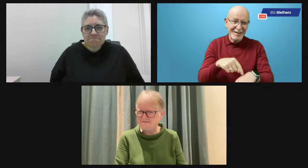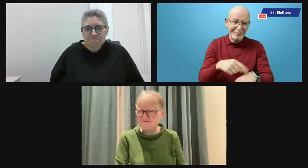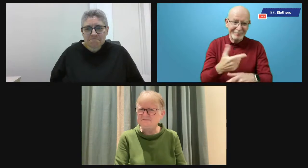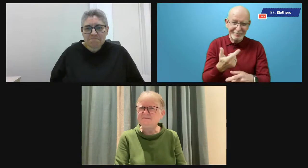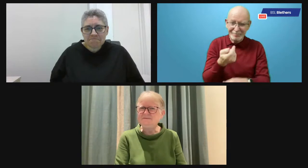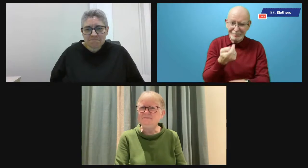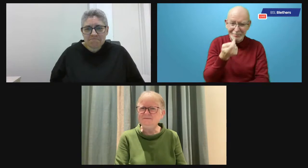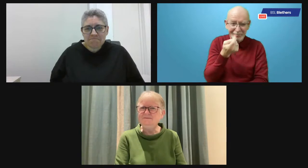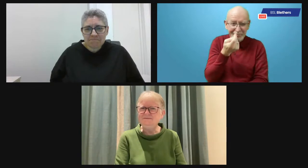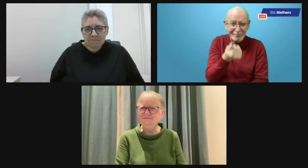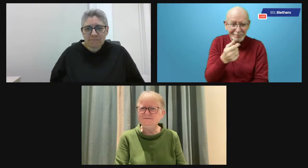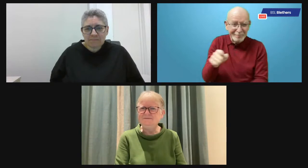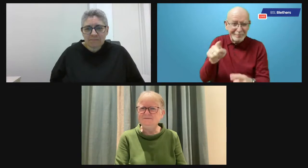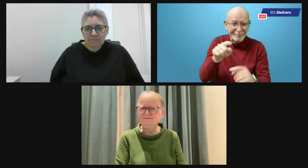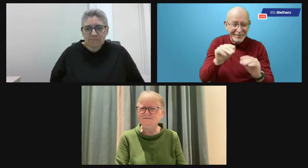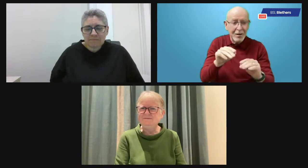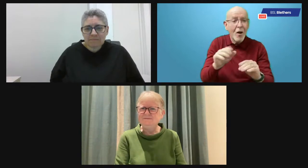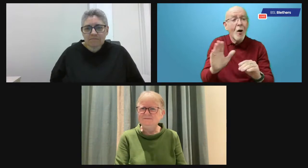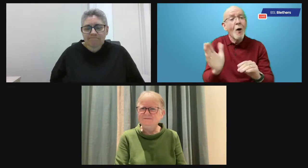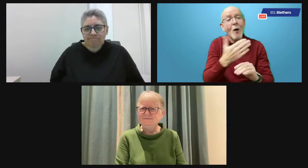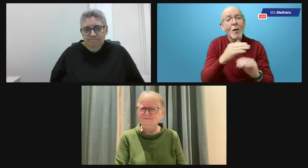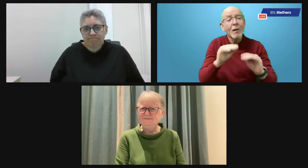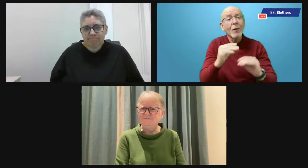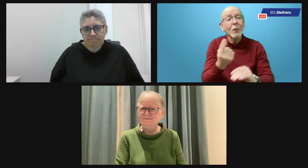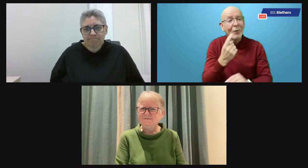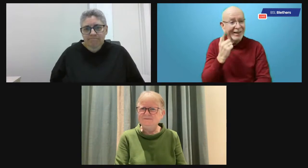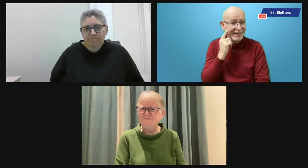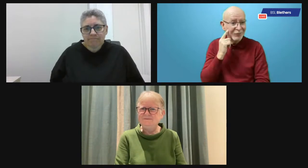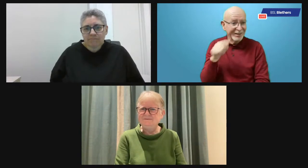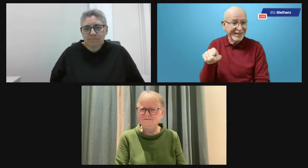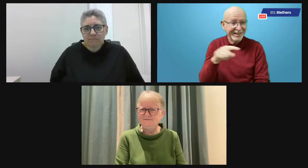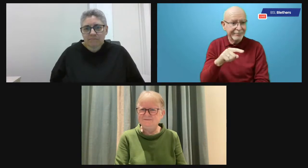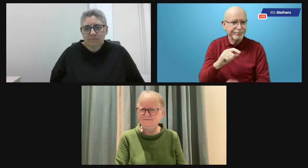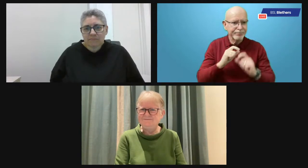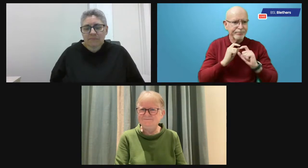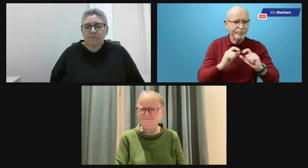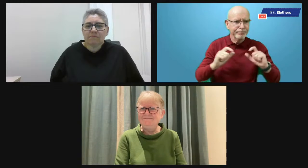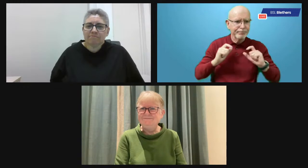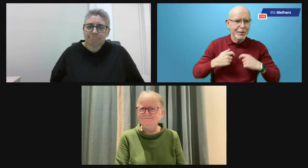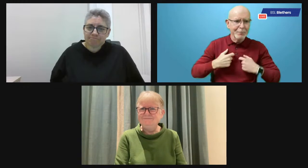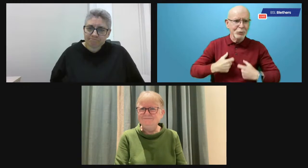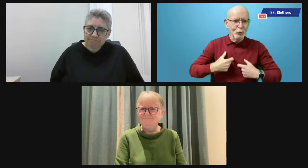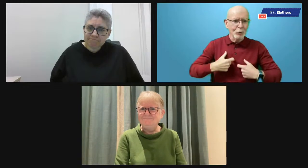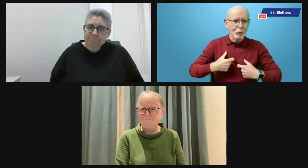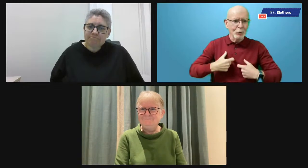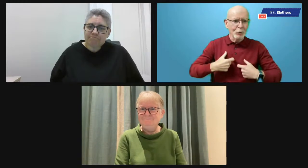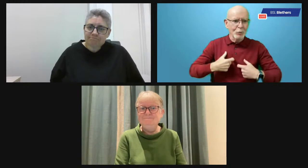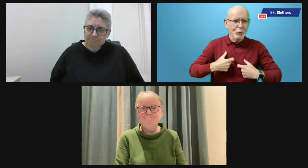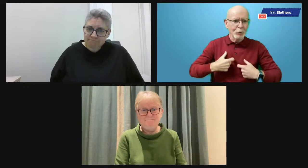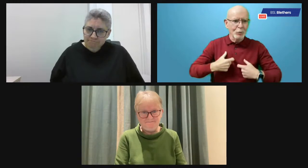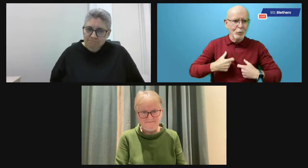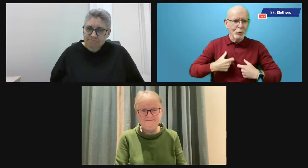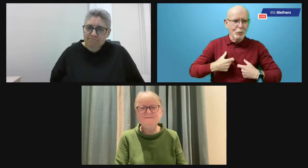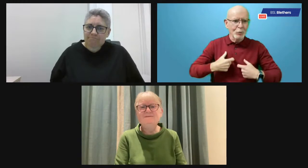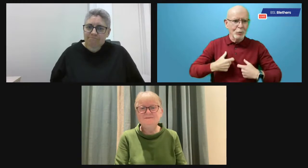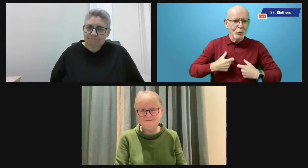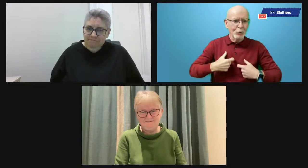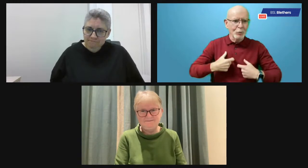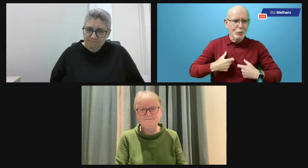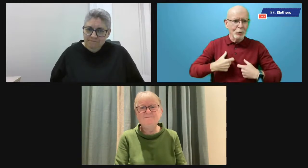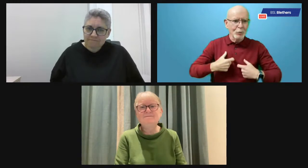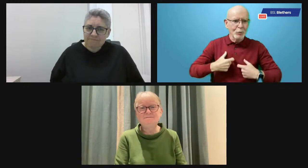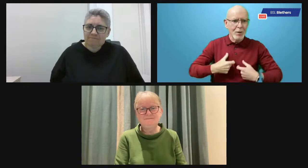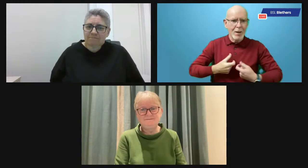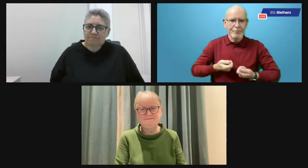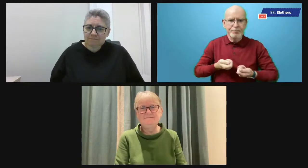77, 78 when I first started. At that time, there was not much on the ground. It was mostly hearing people who